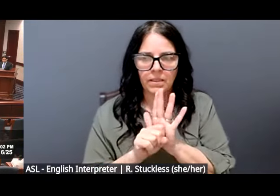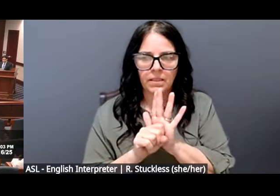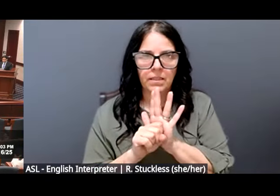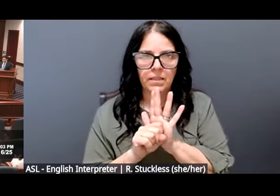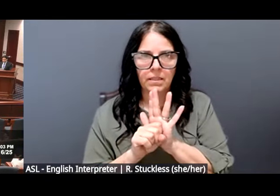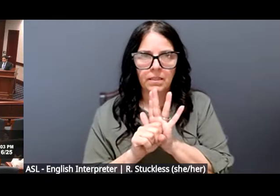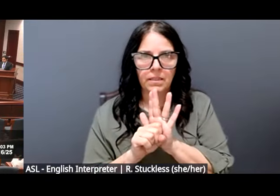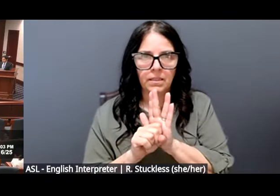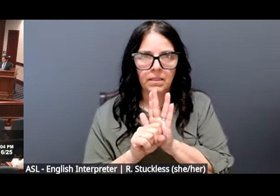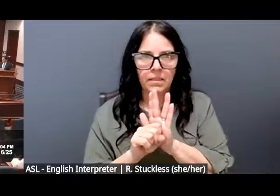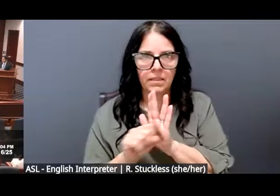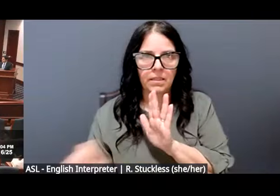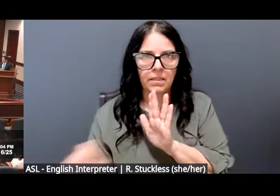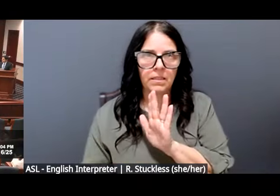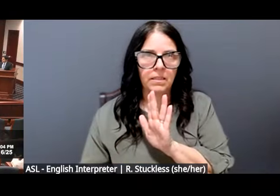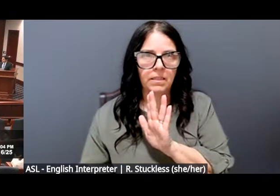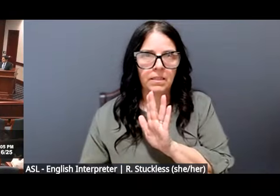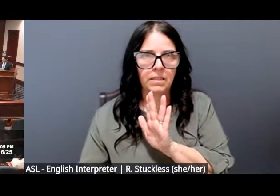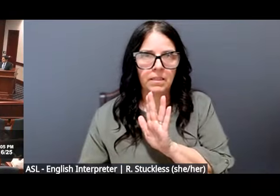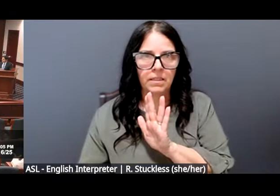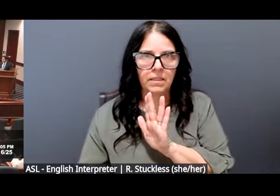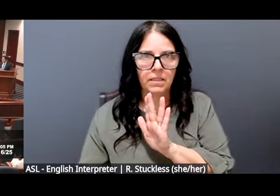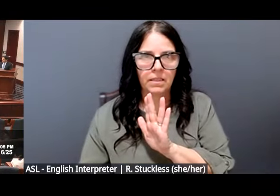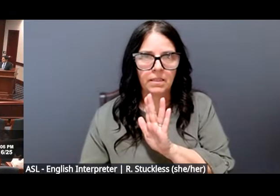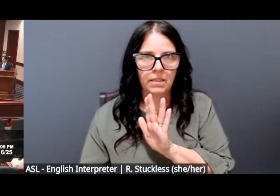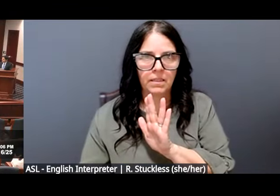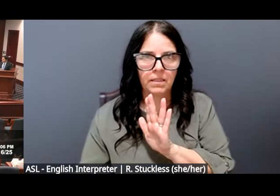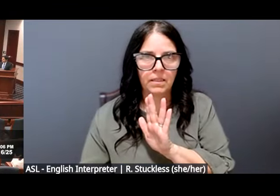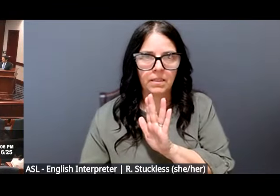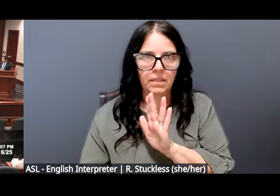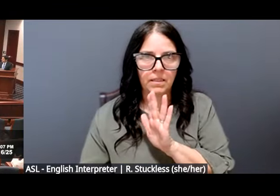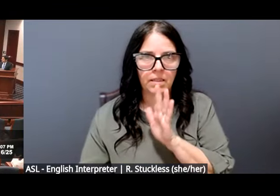election, citizenship, all of it.